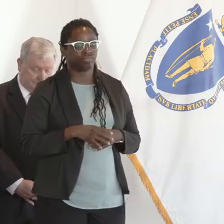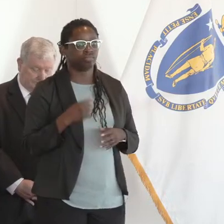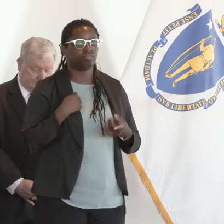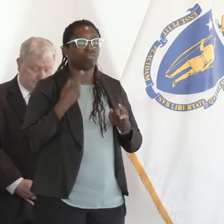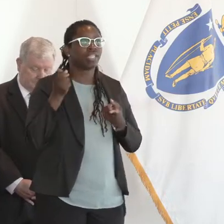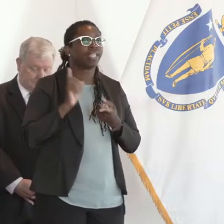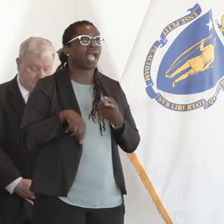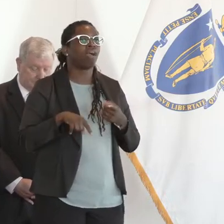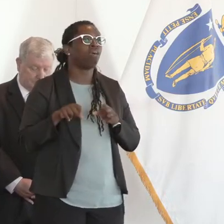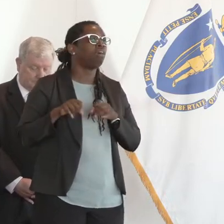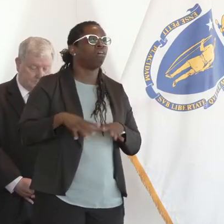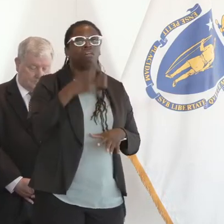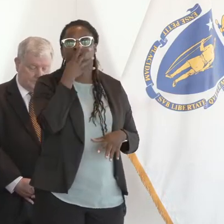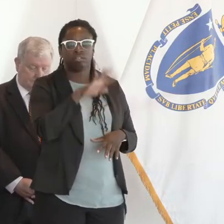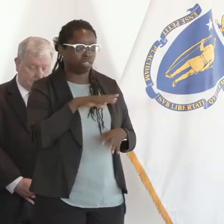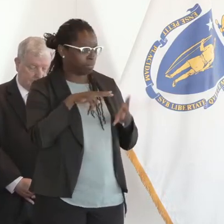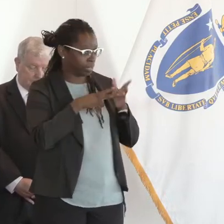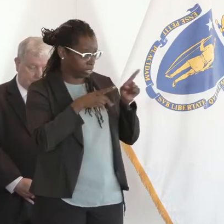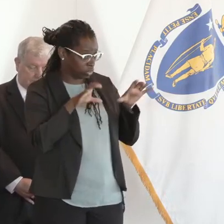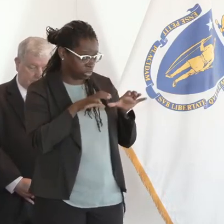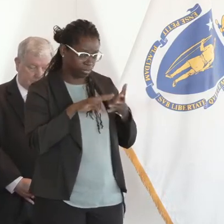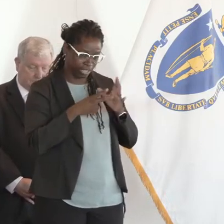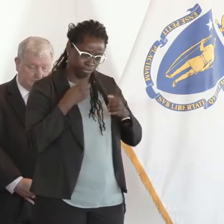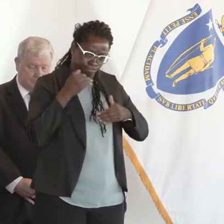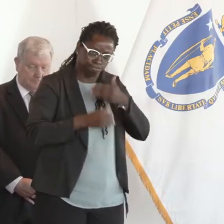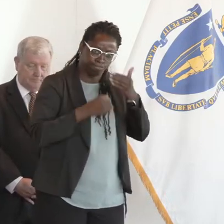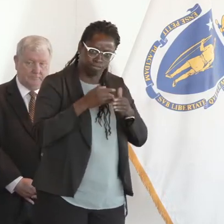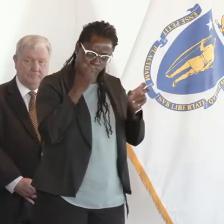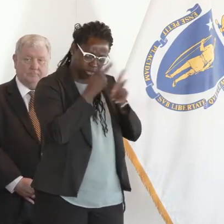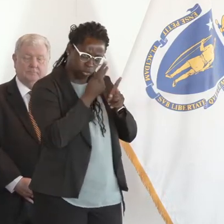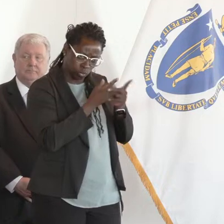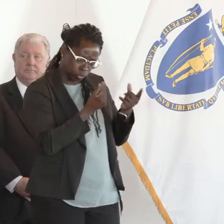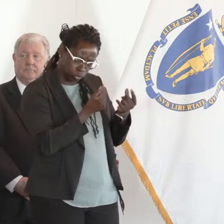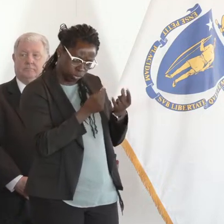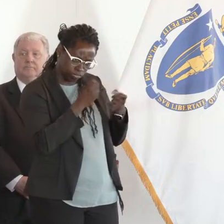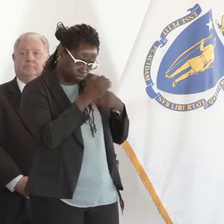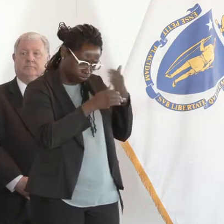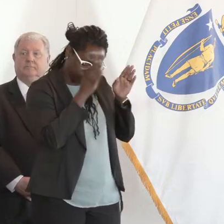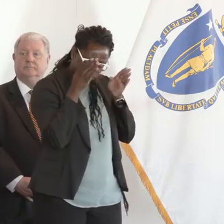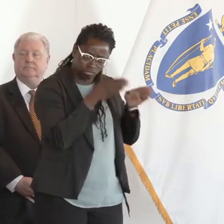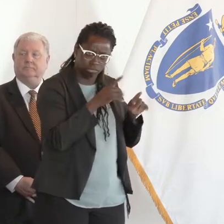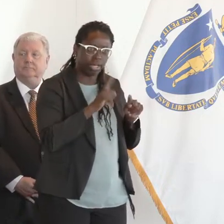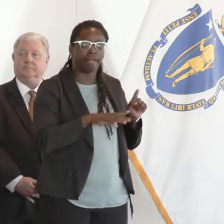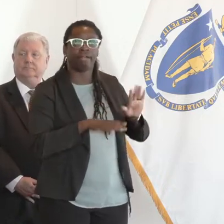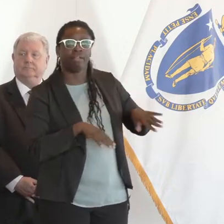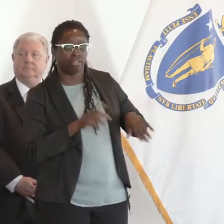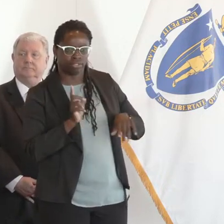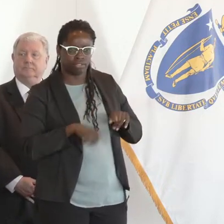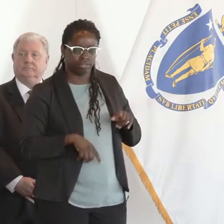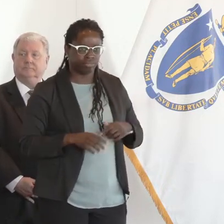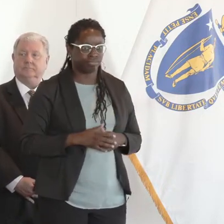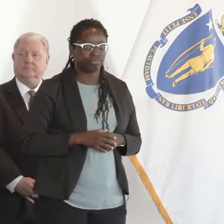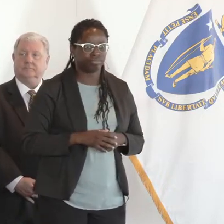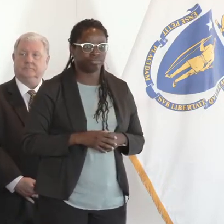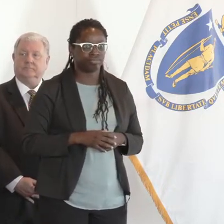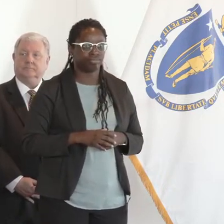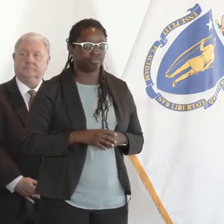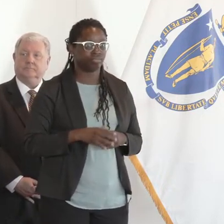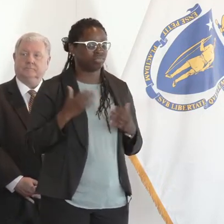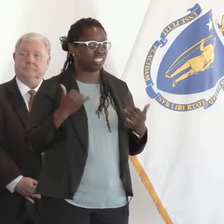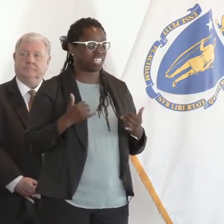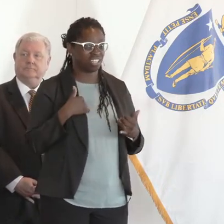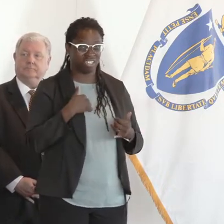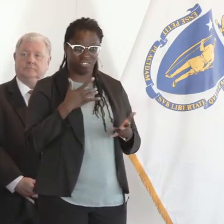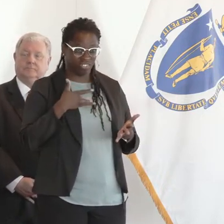to execute. And in this moment, when it feels there's so much coming at all of our community members from